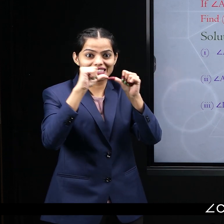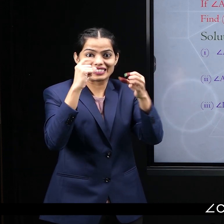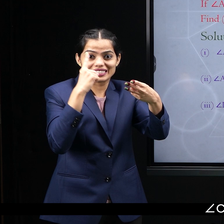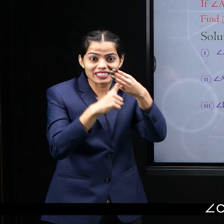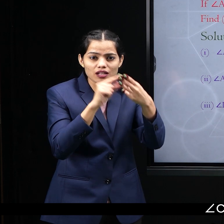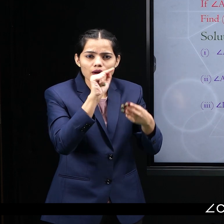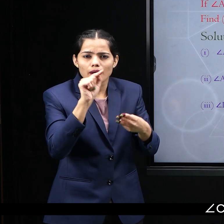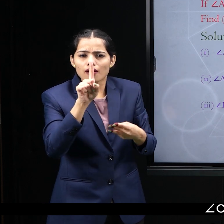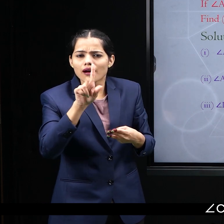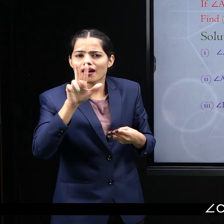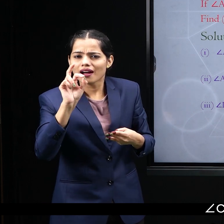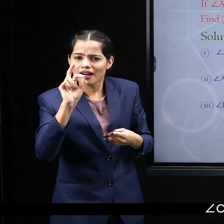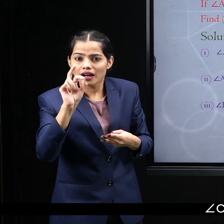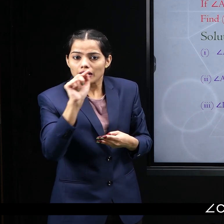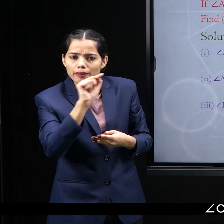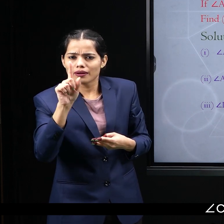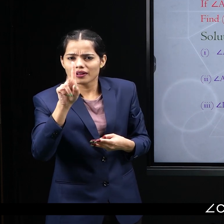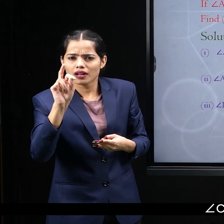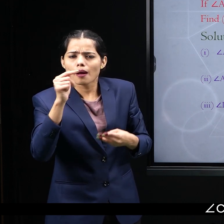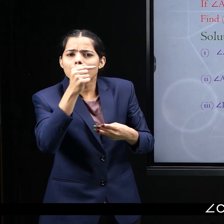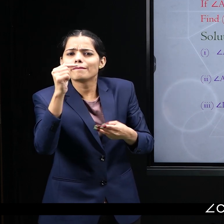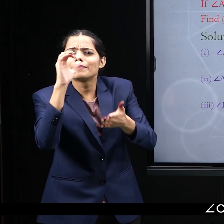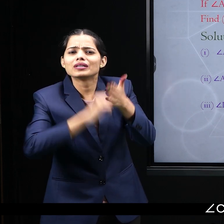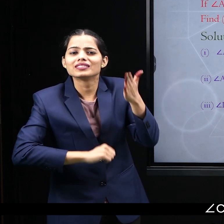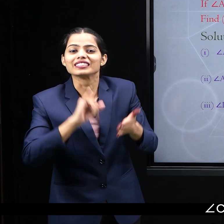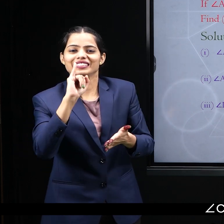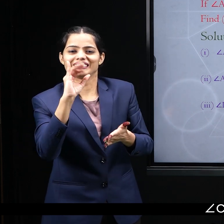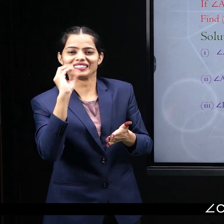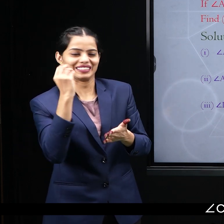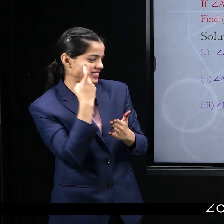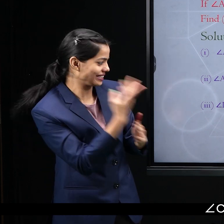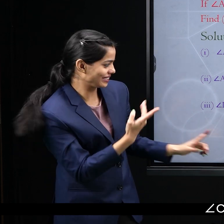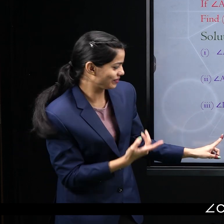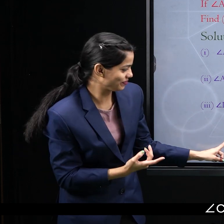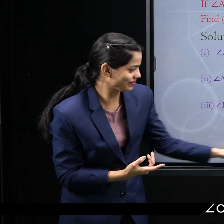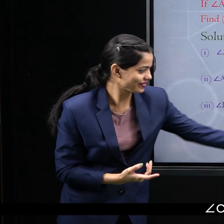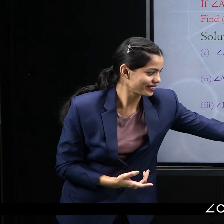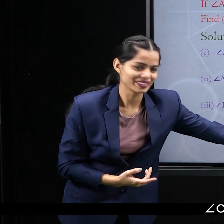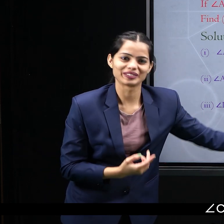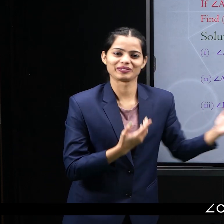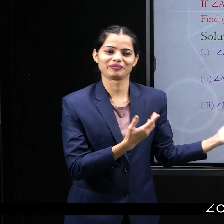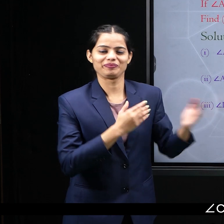angle CAE is equal to 180 degrees minus 120 degrees, that is equal to 60